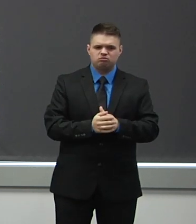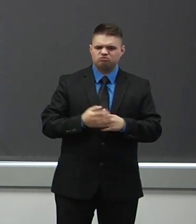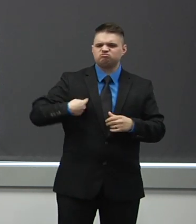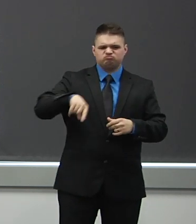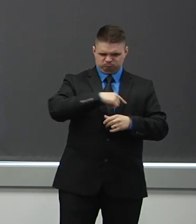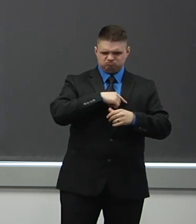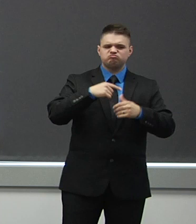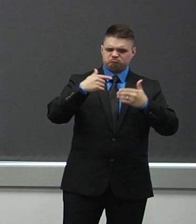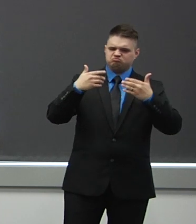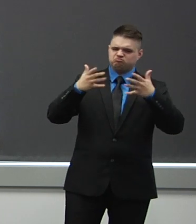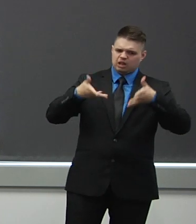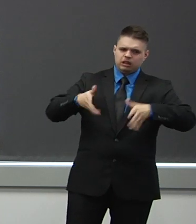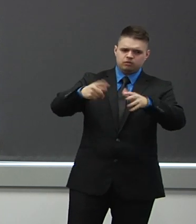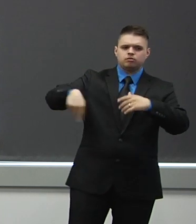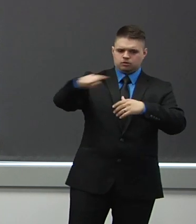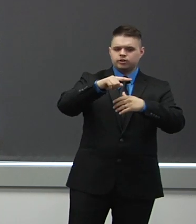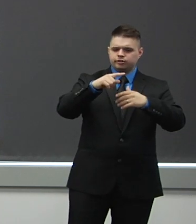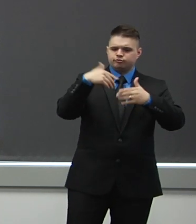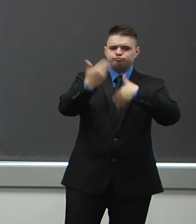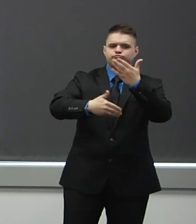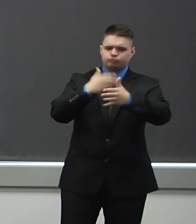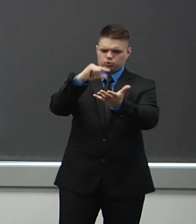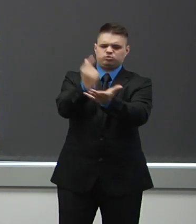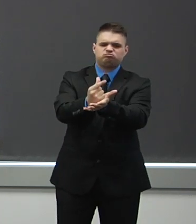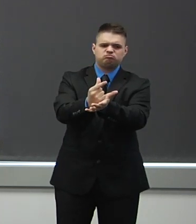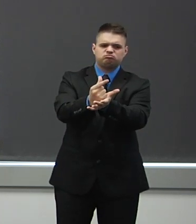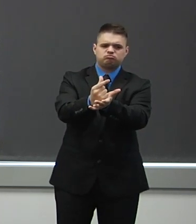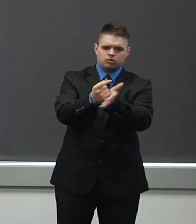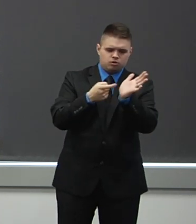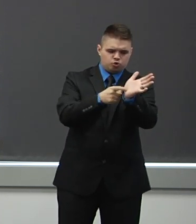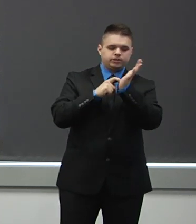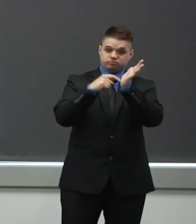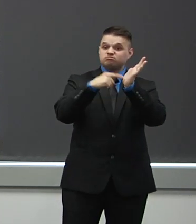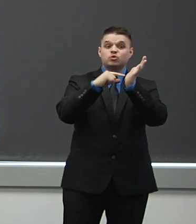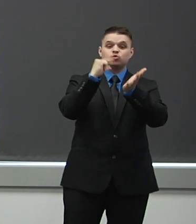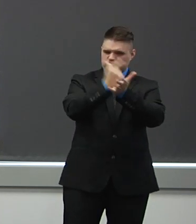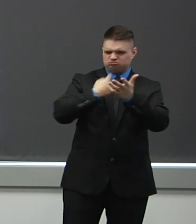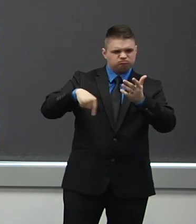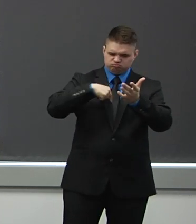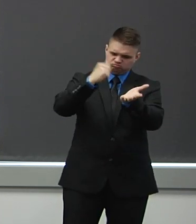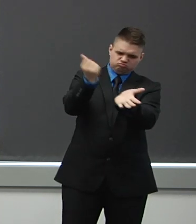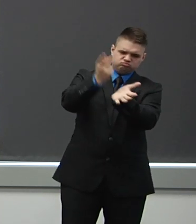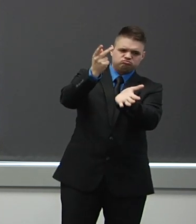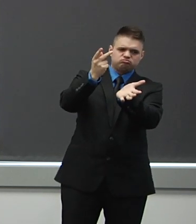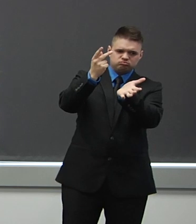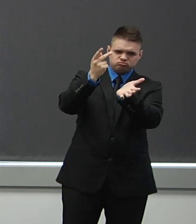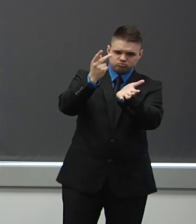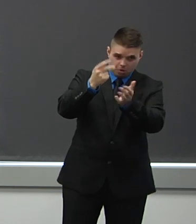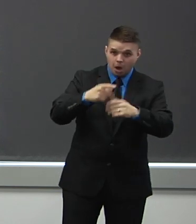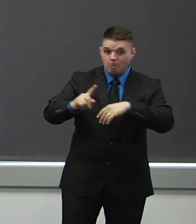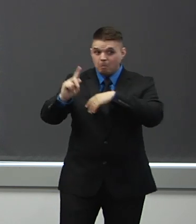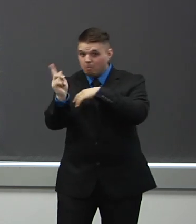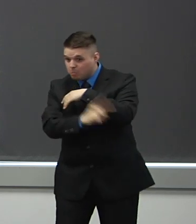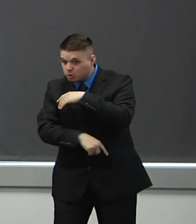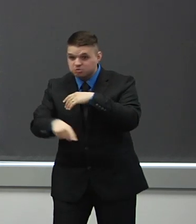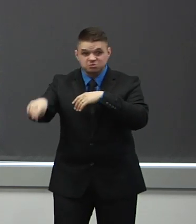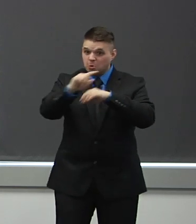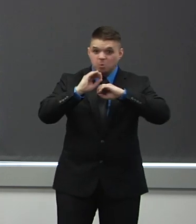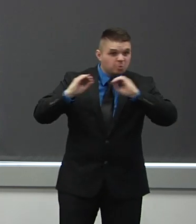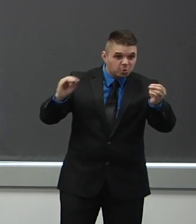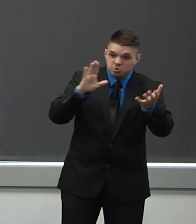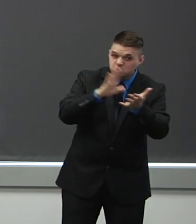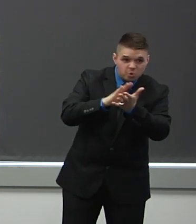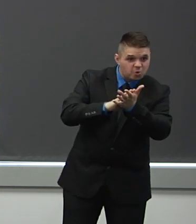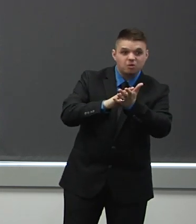current graduation requirements. I refuse to punish students, many who have been in Oregon schools